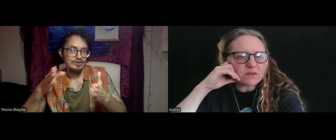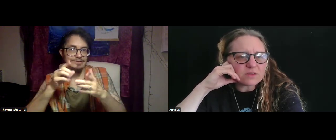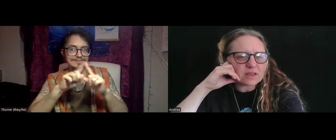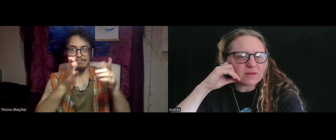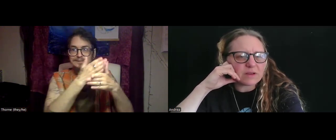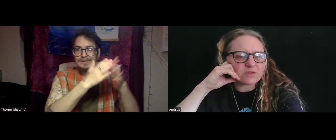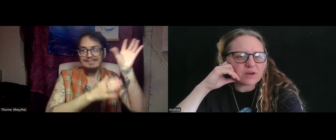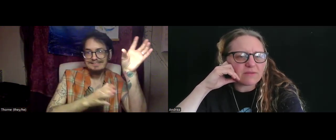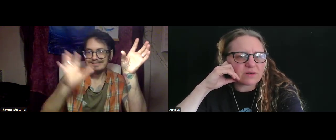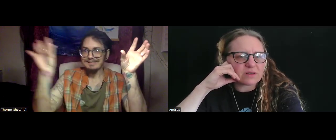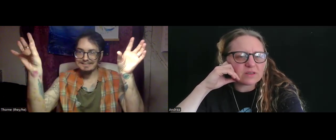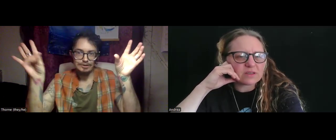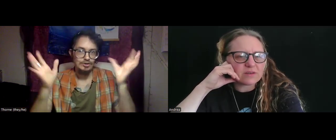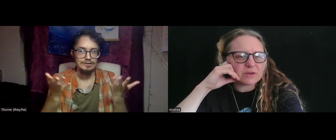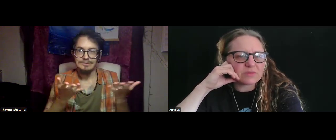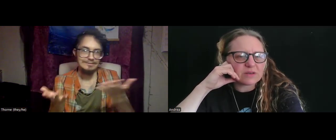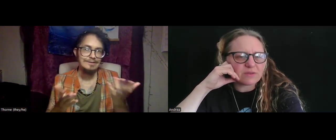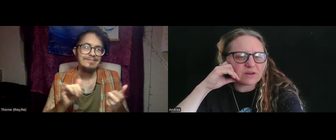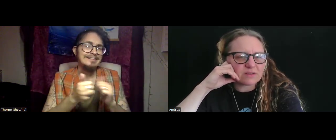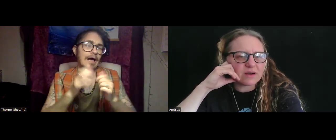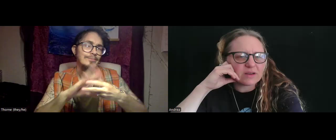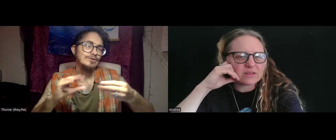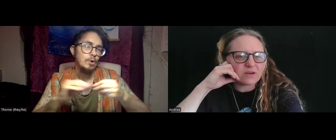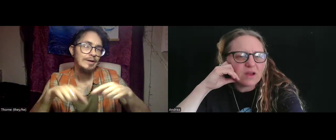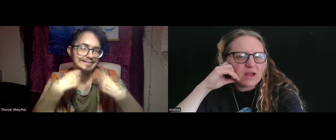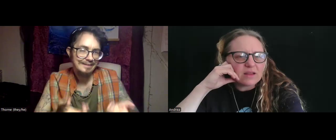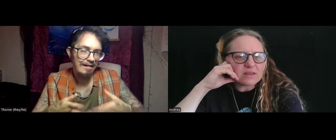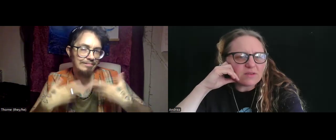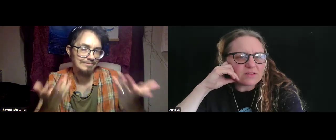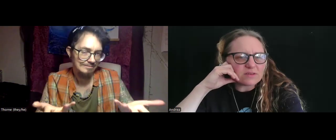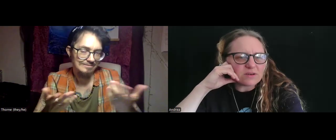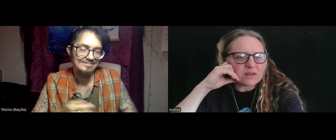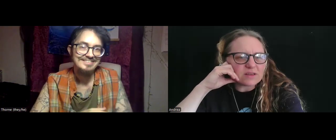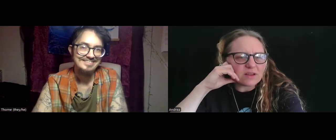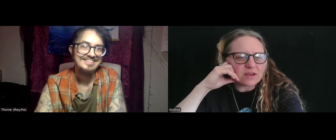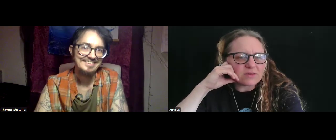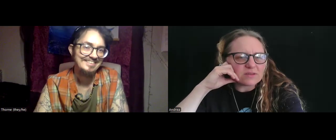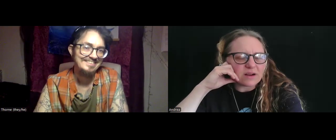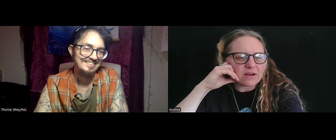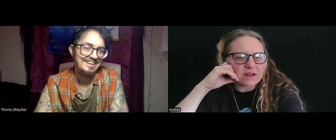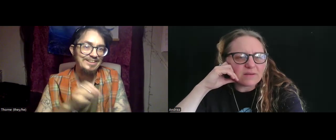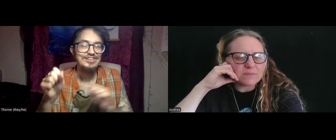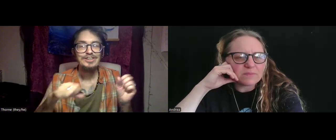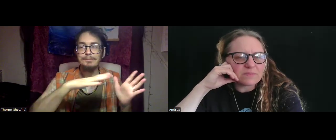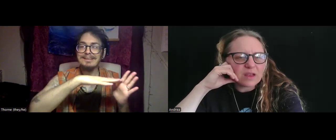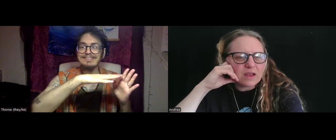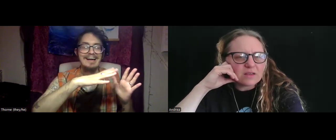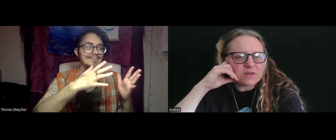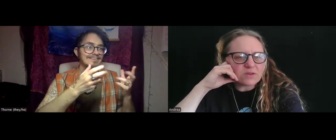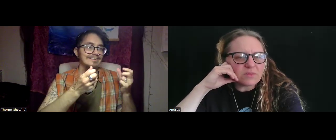So it's like the mental traveler between different areas. So that's how the storytelling goes there. Yeah. So it could